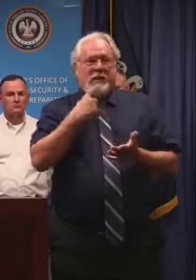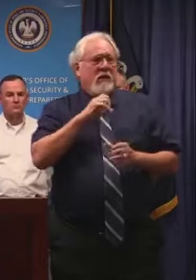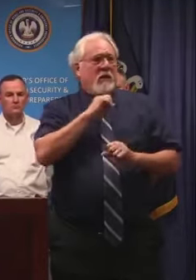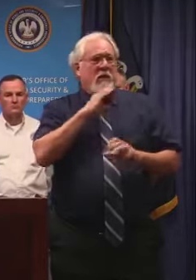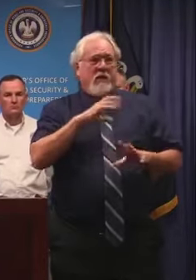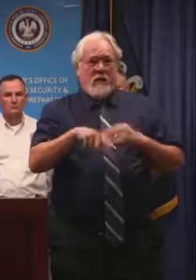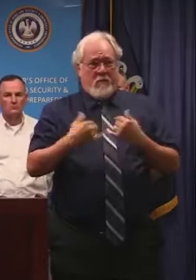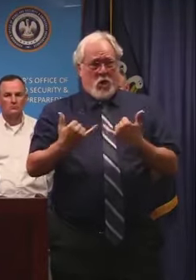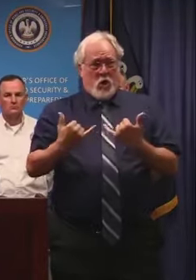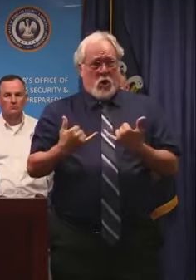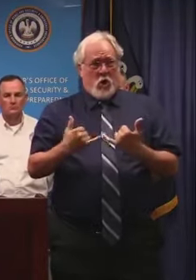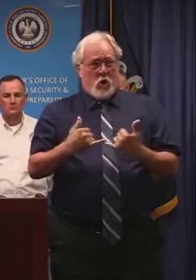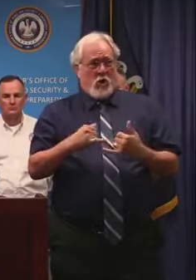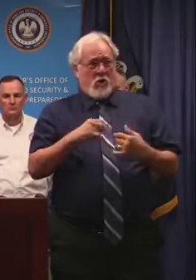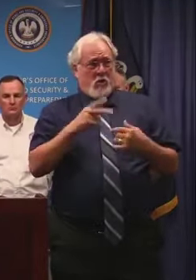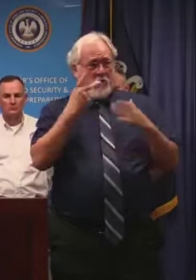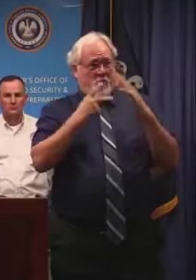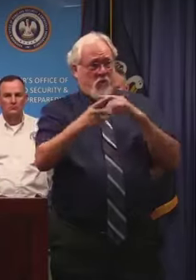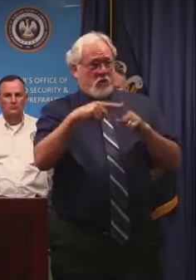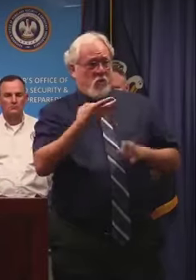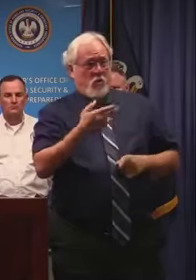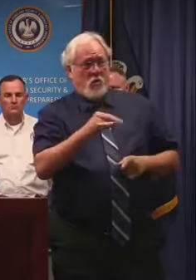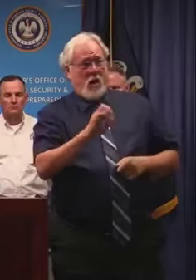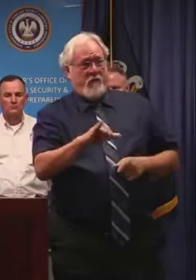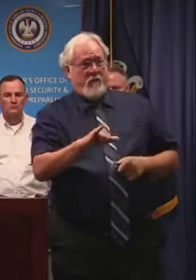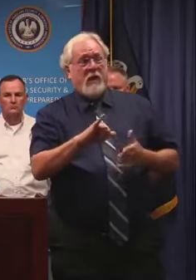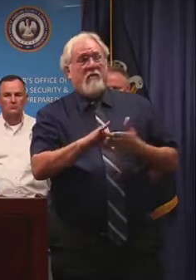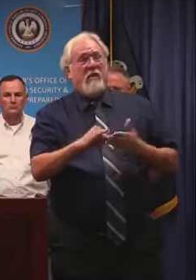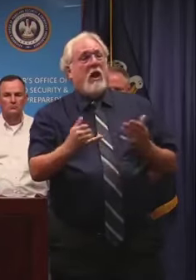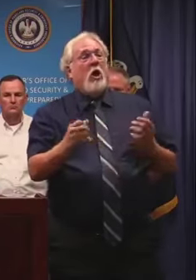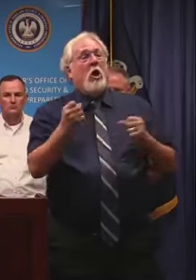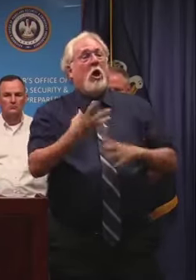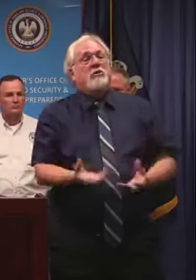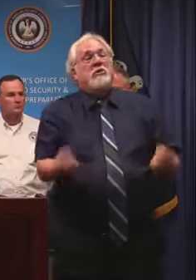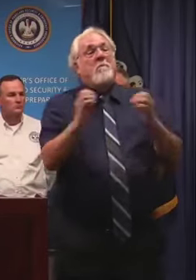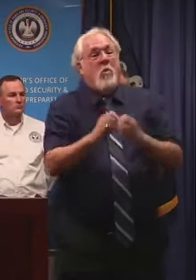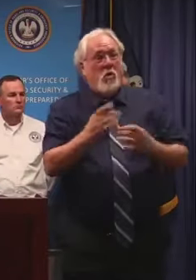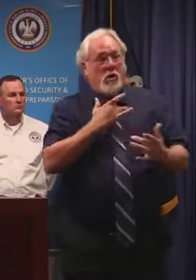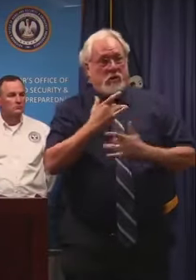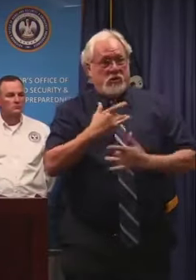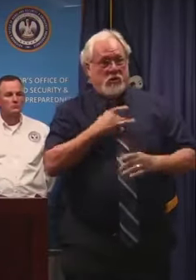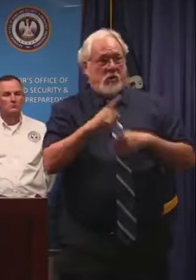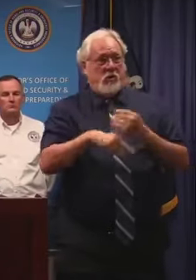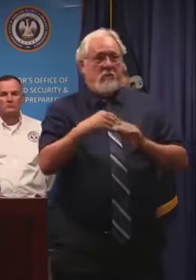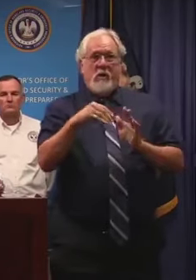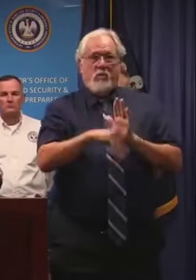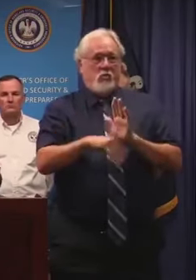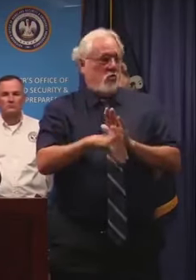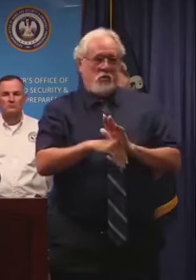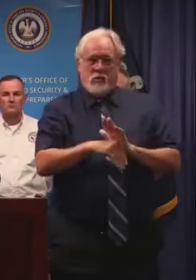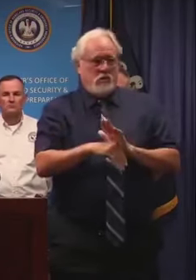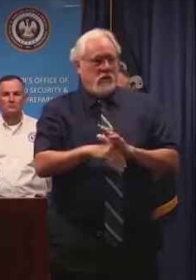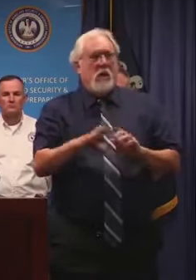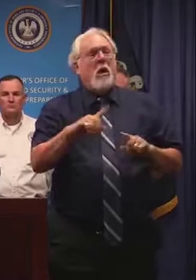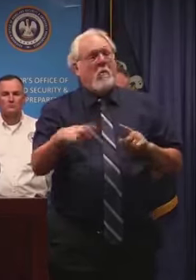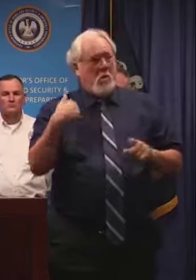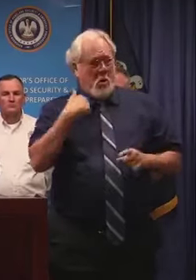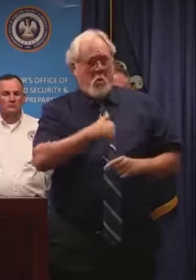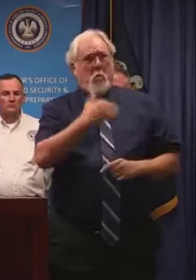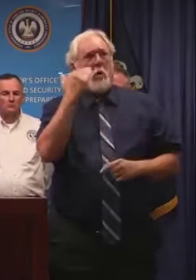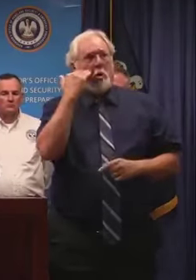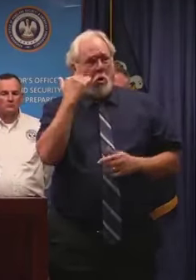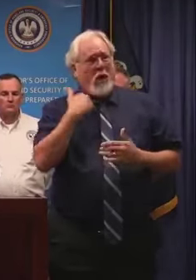about the current forecast related to Harvey that causes any additional concerns with respect to New Orleans. But we do know